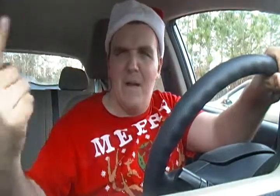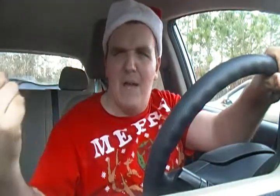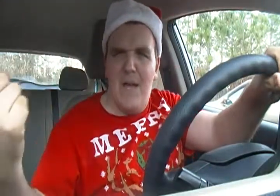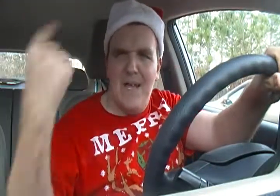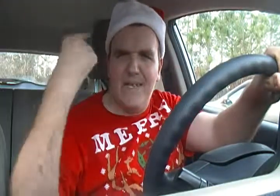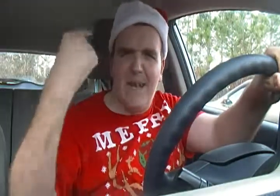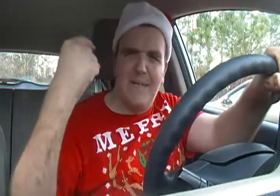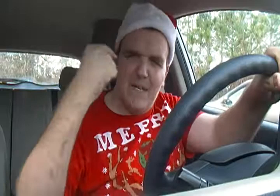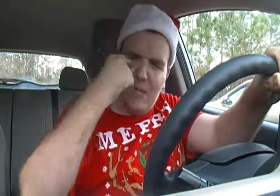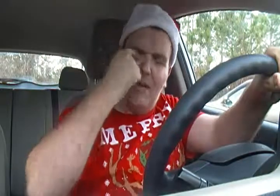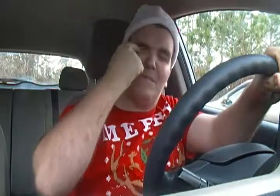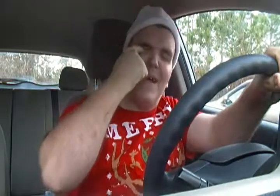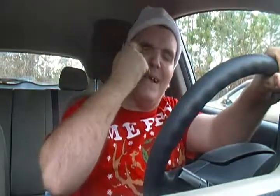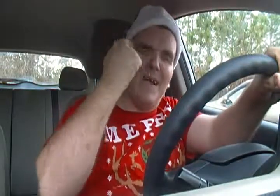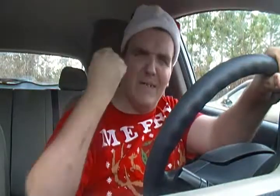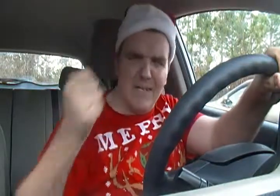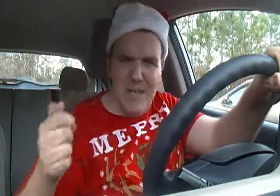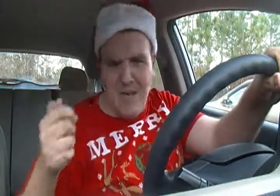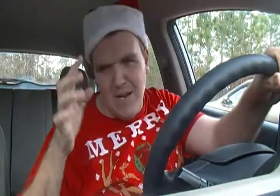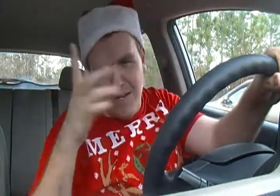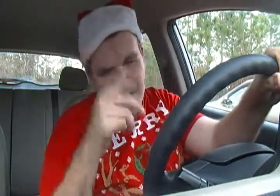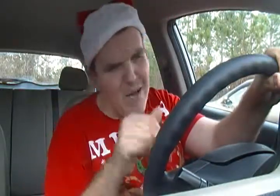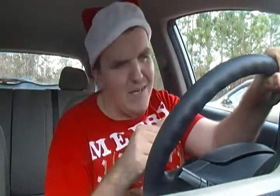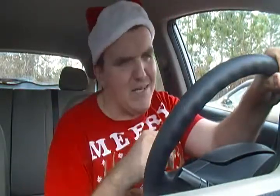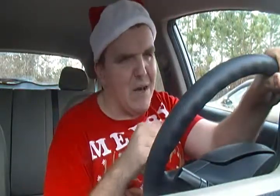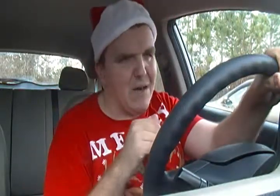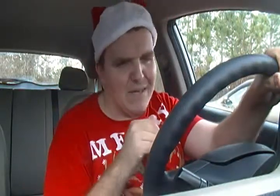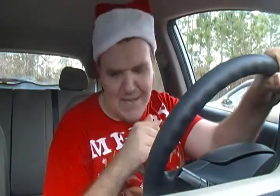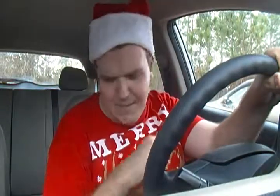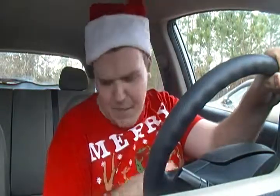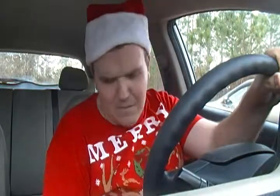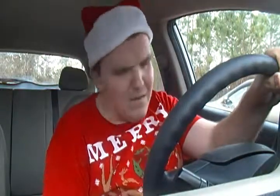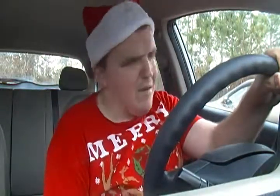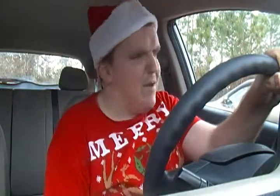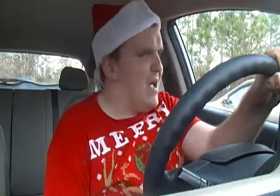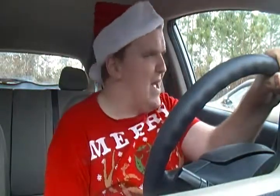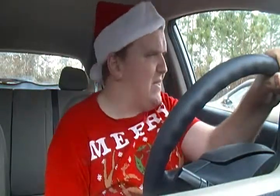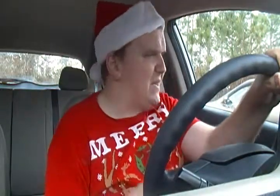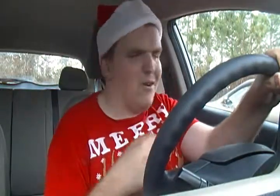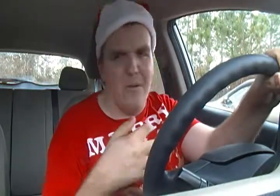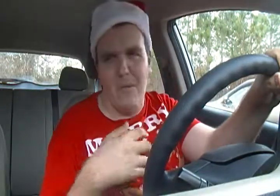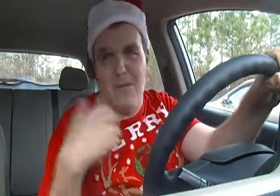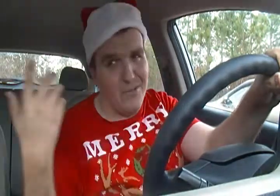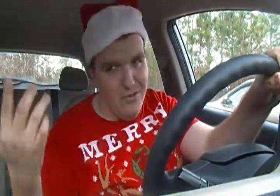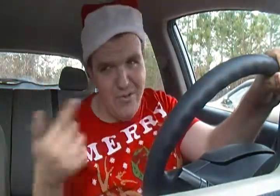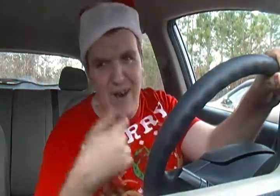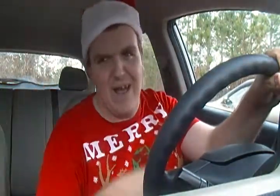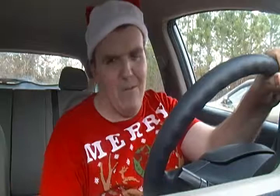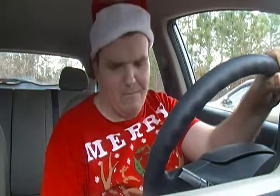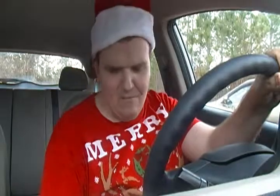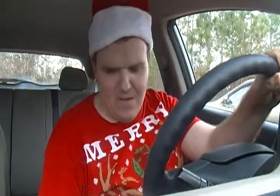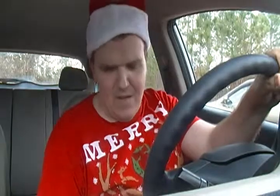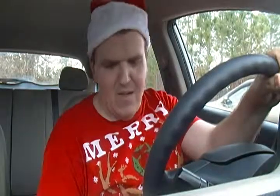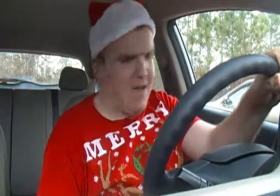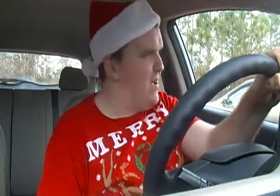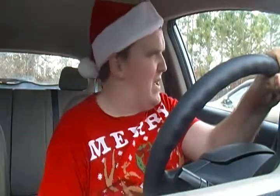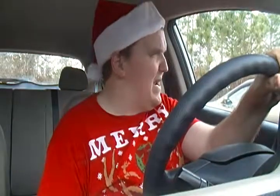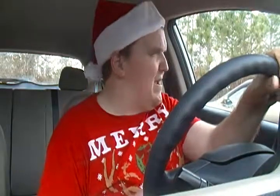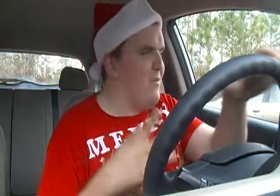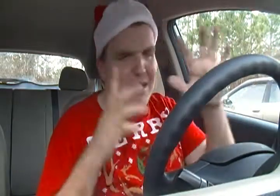hits an icicle comes back and knocks knocks his uh glasses off hence the term you'll shoot your eye out and he didn't